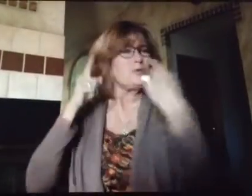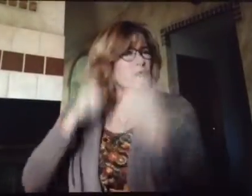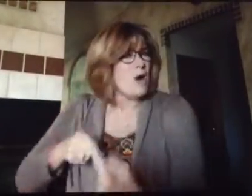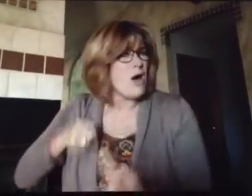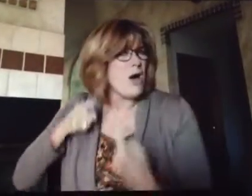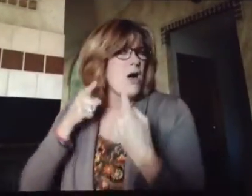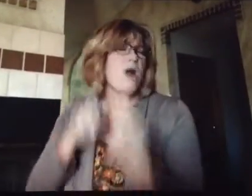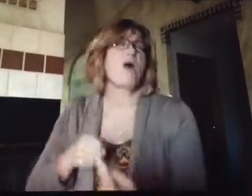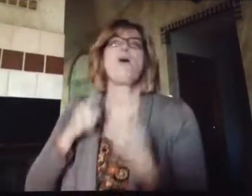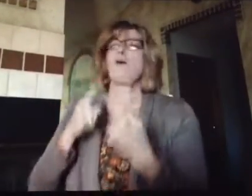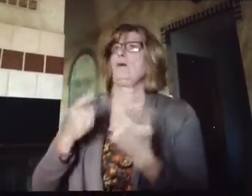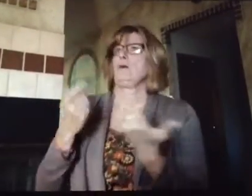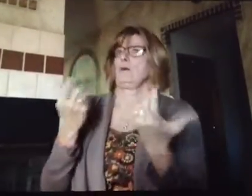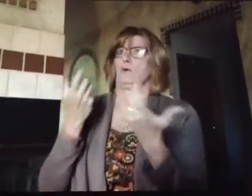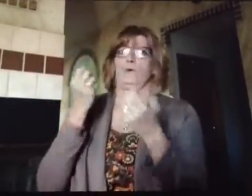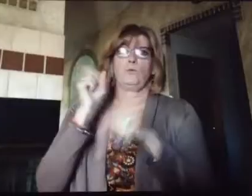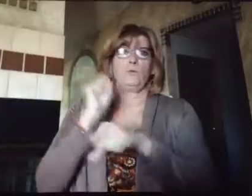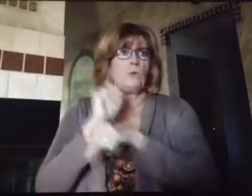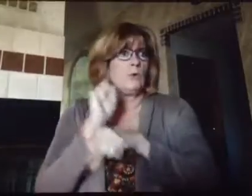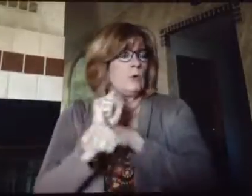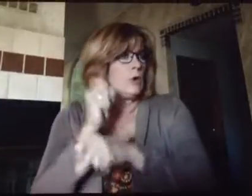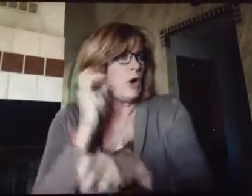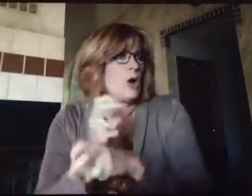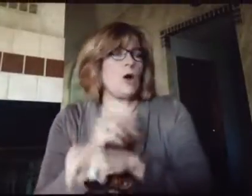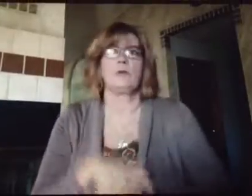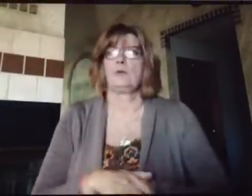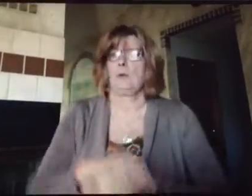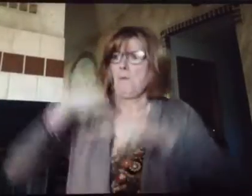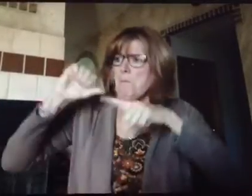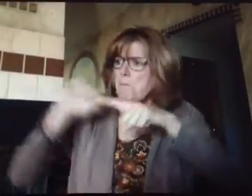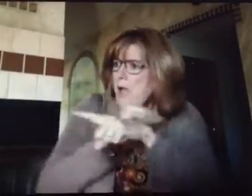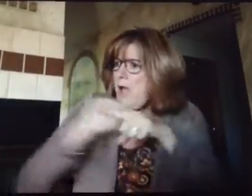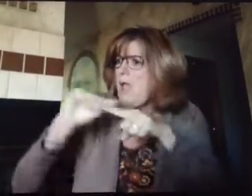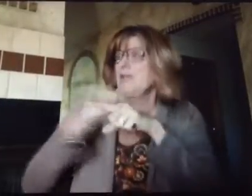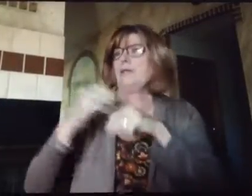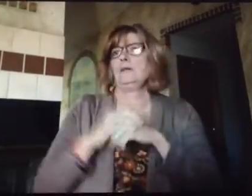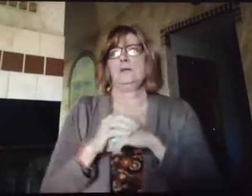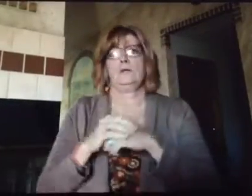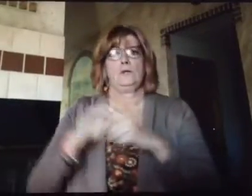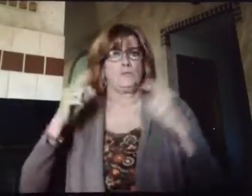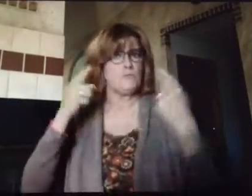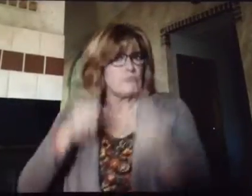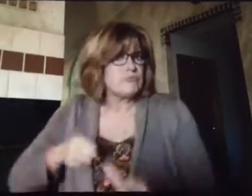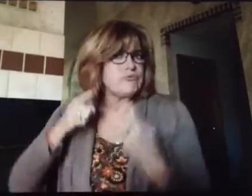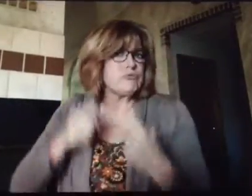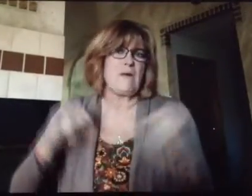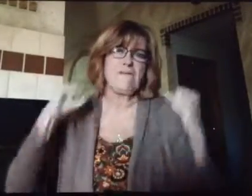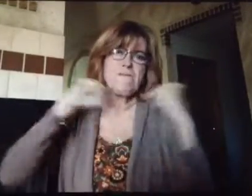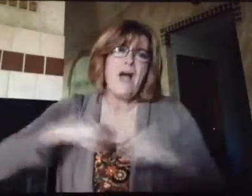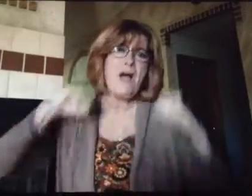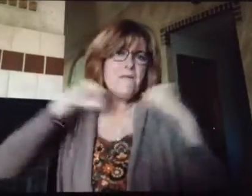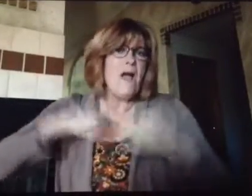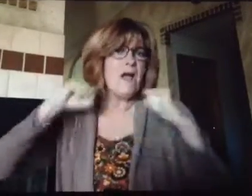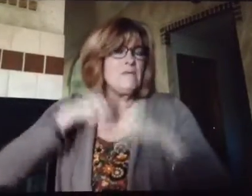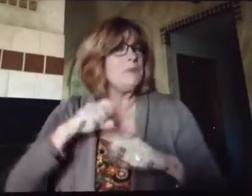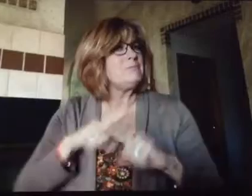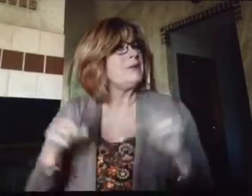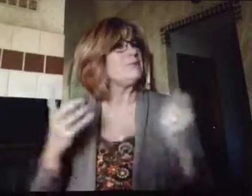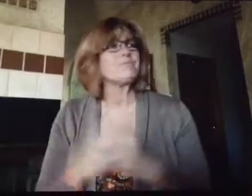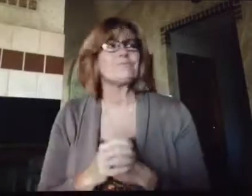other students who really struggle and they work extremely hard and they practice, and yet they still struggle and have to